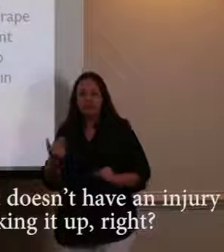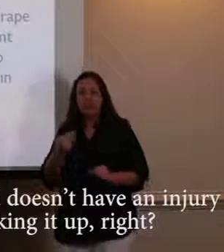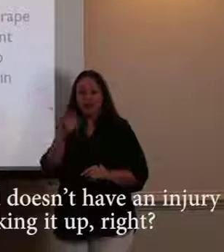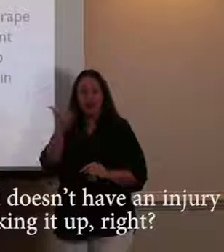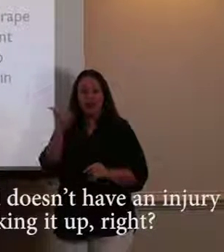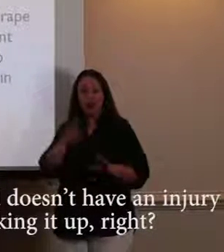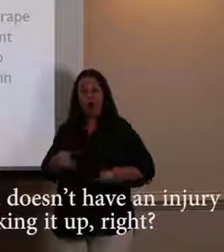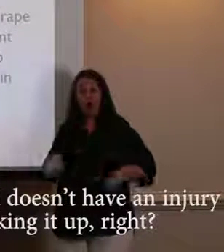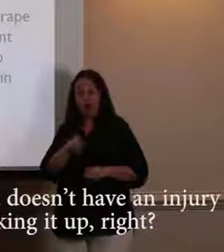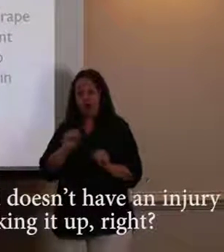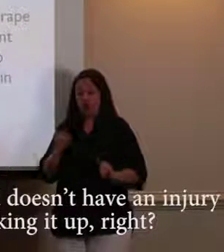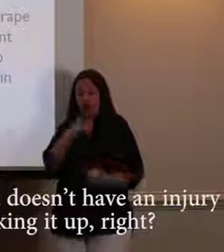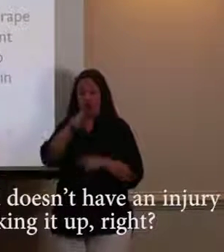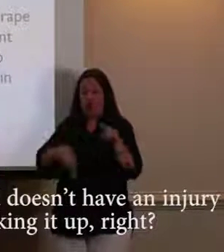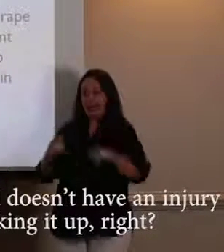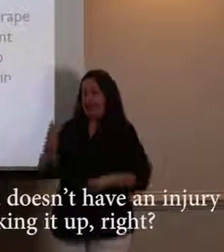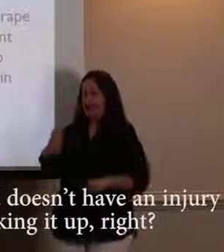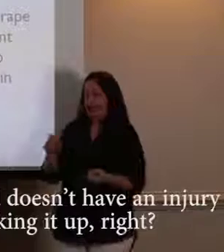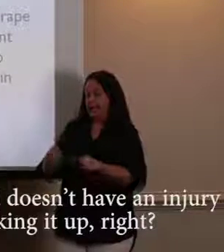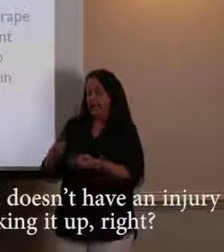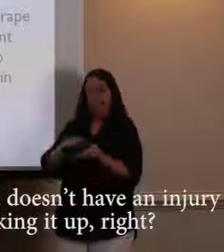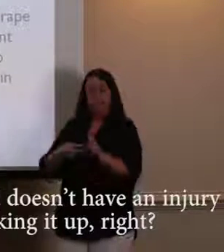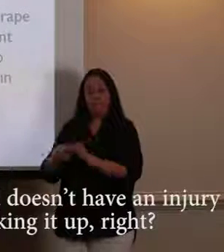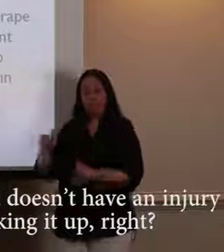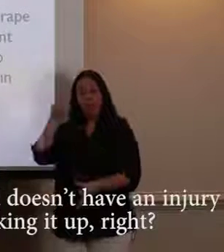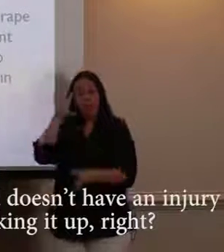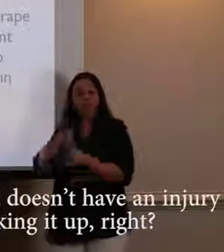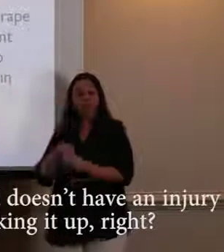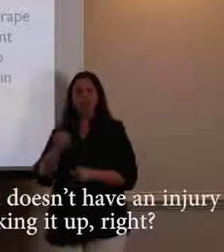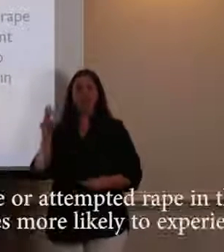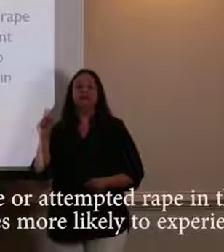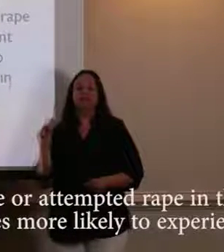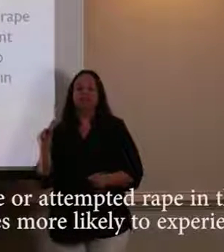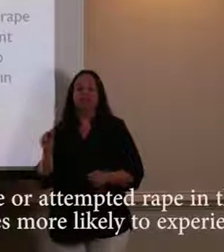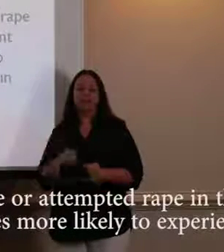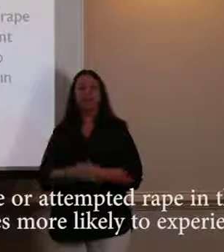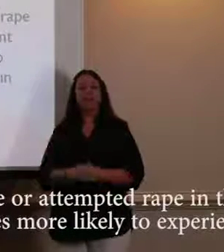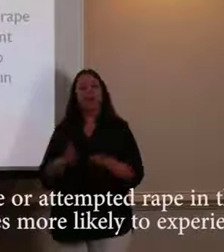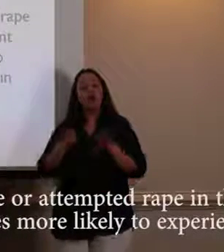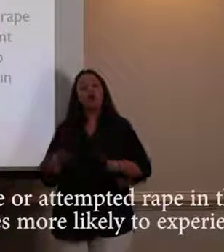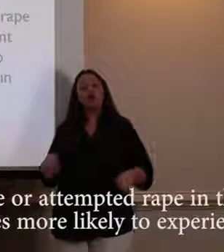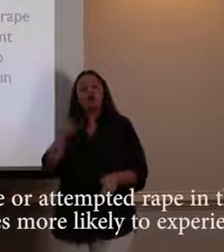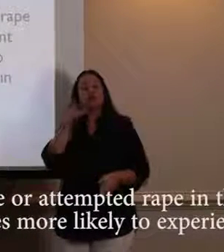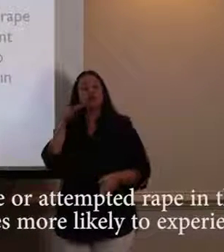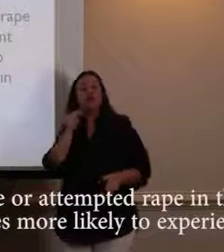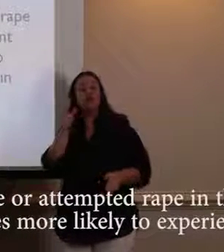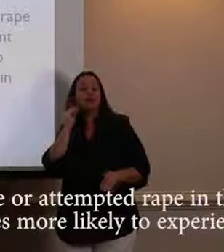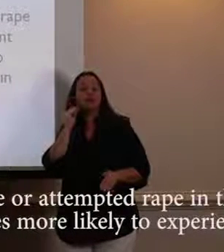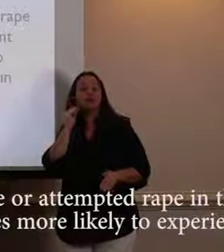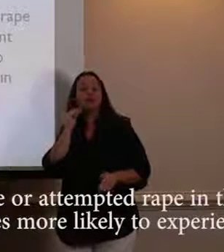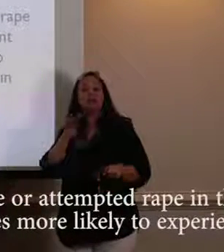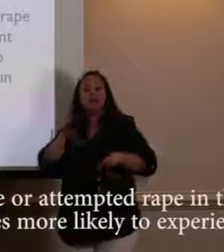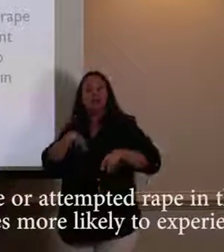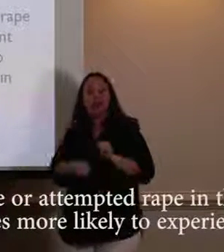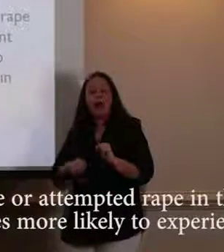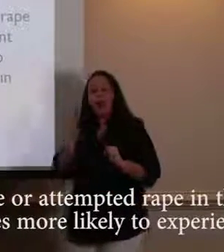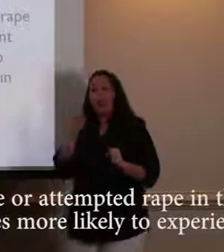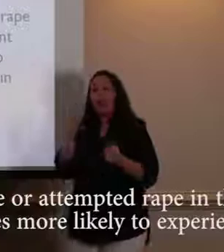doesn't have an injury doesn't mean that they're making it up, right? Children who experience rape or attempted rape in their